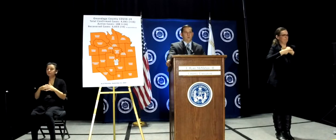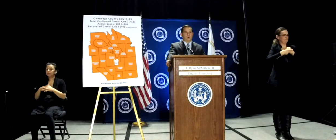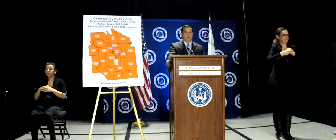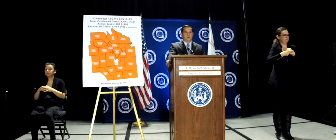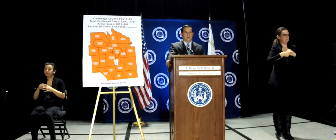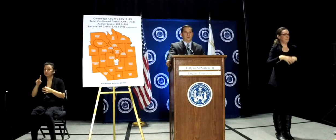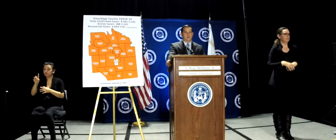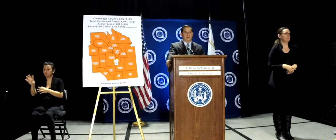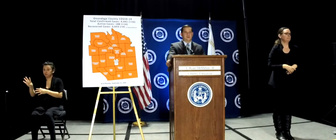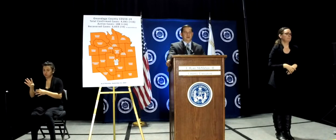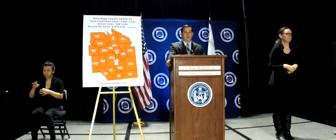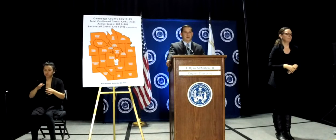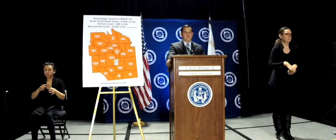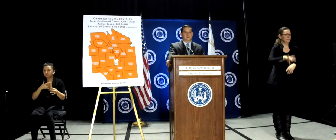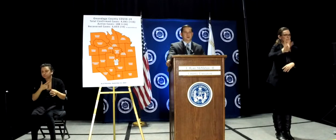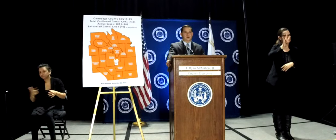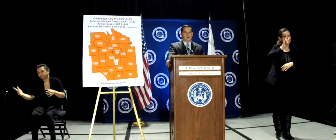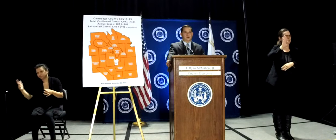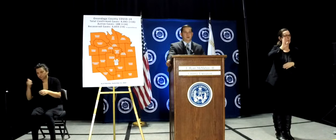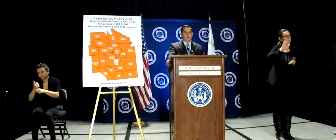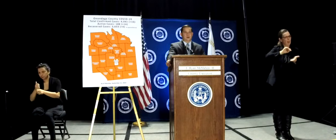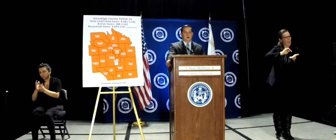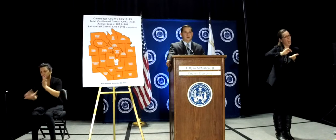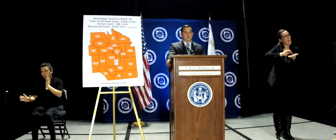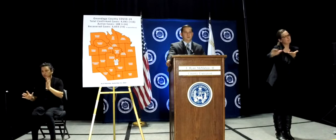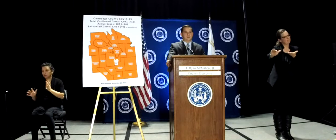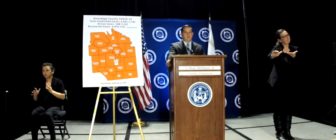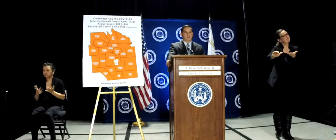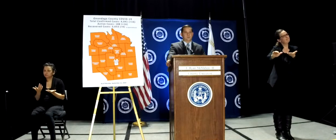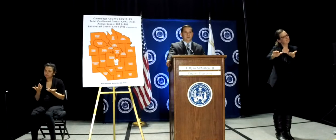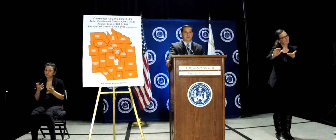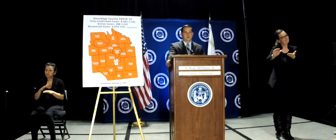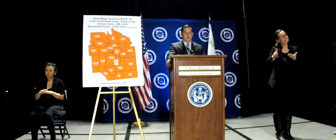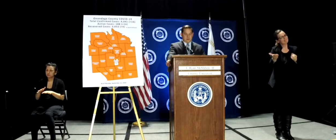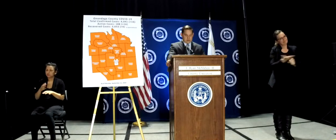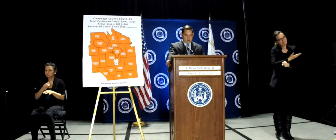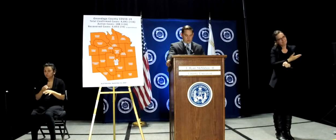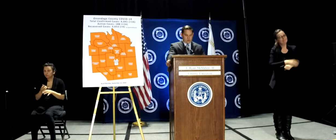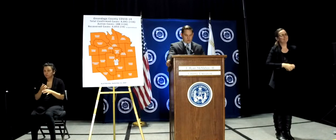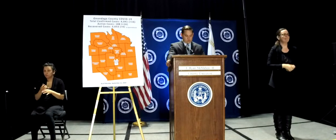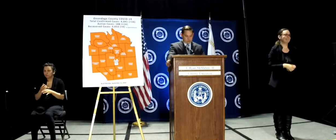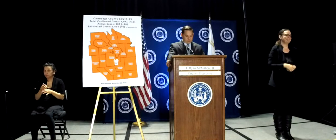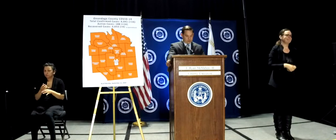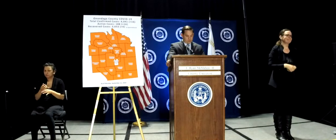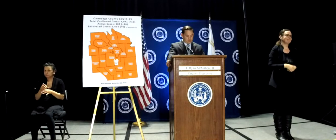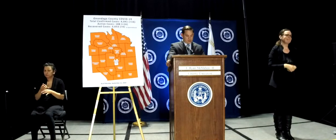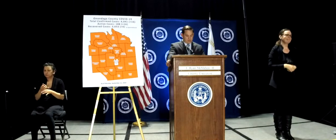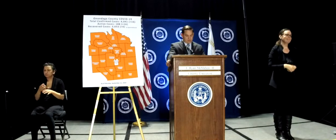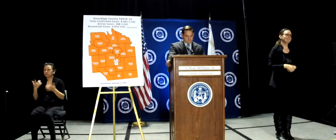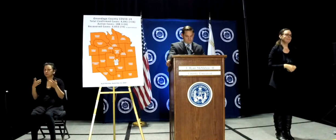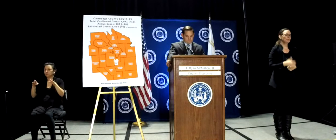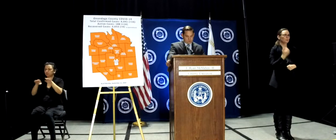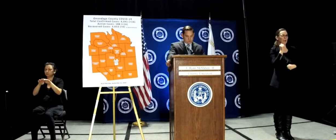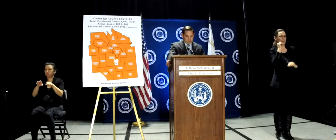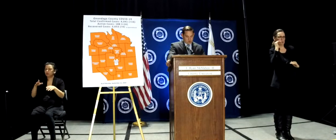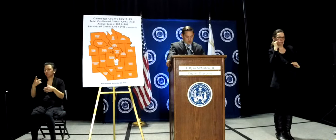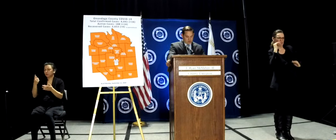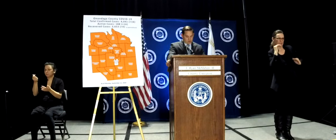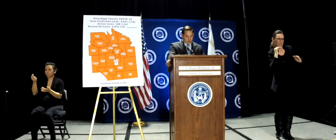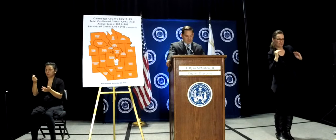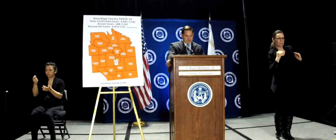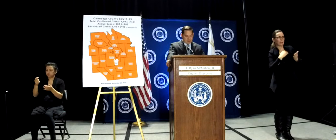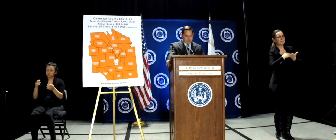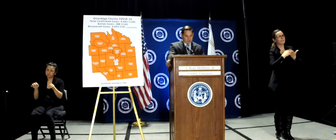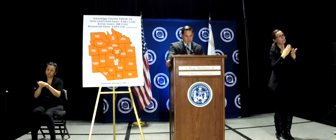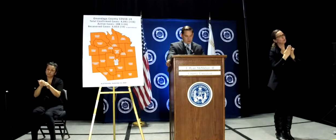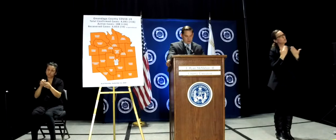but one that is now necessary to meet the ongoing issues related to the pandemic. Into